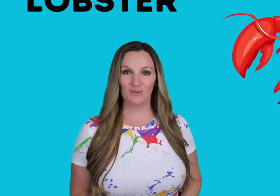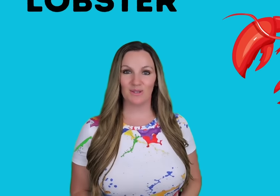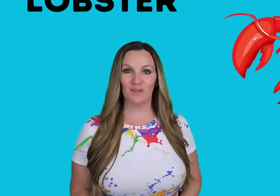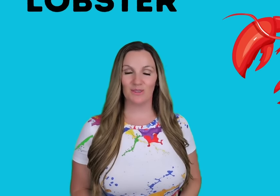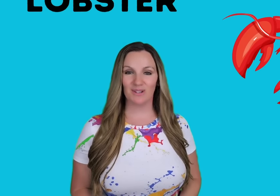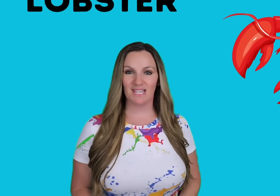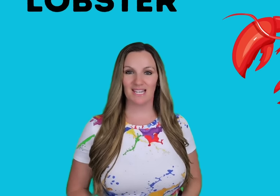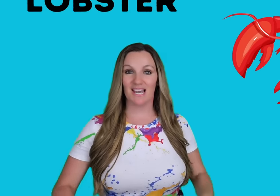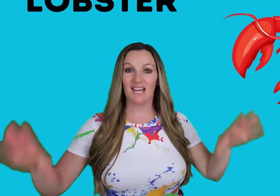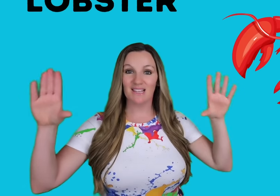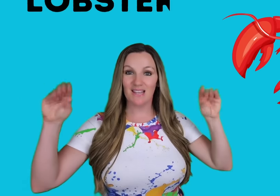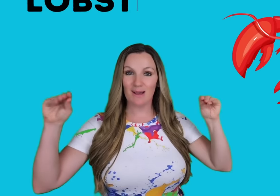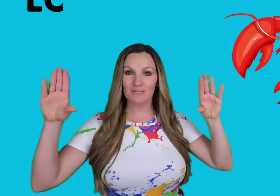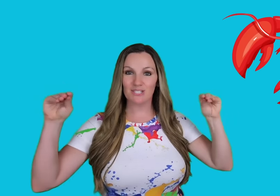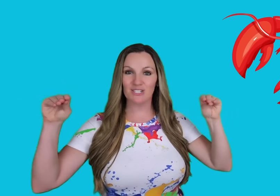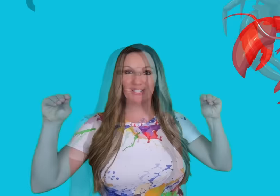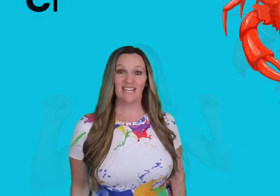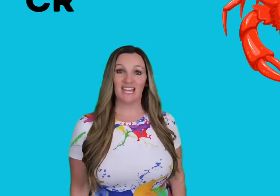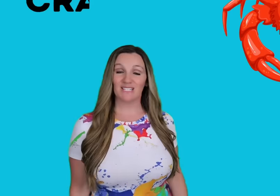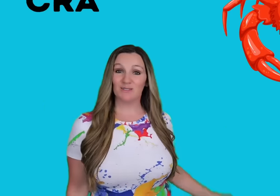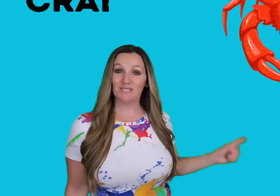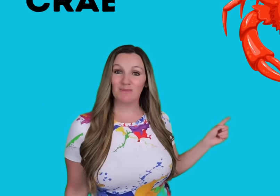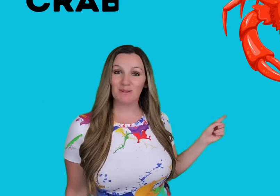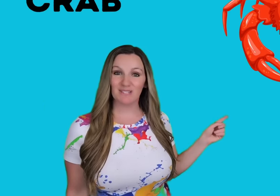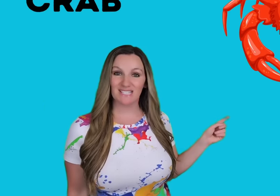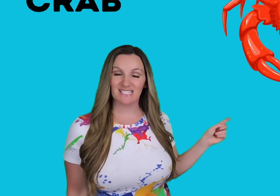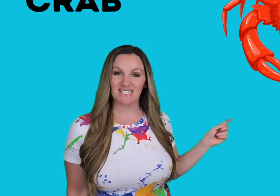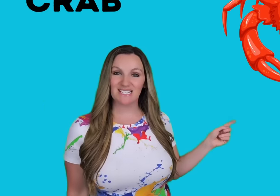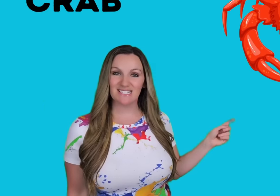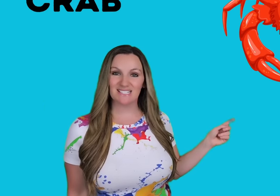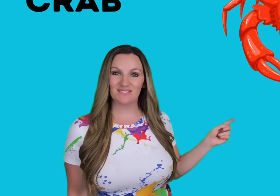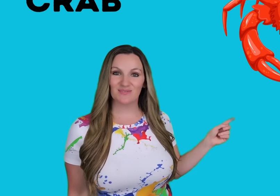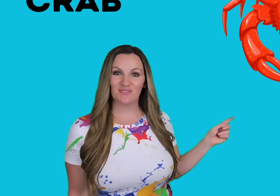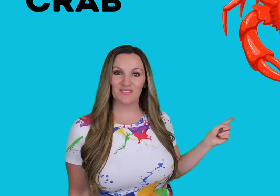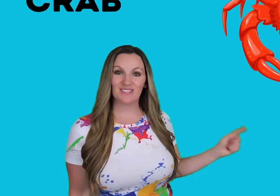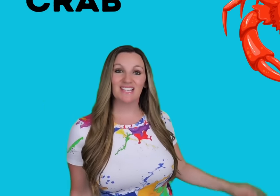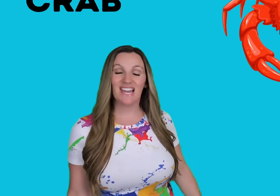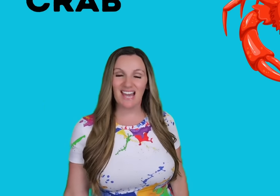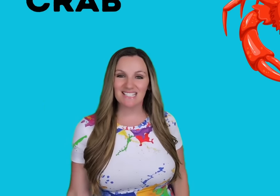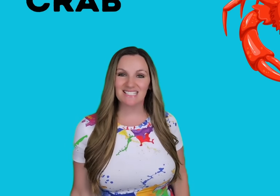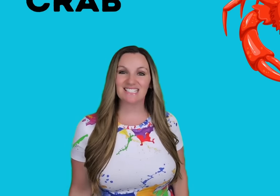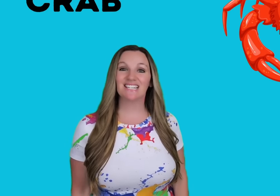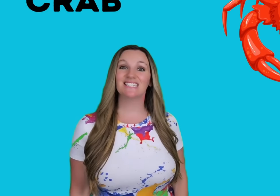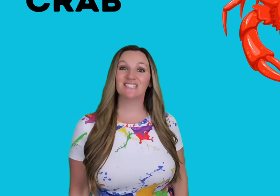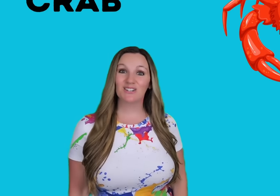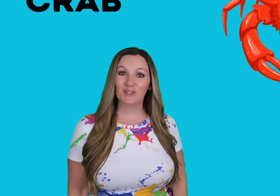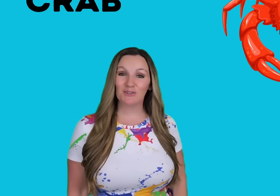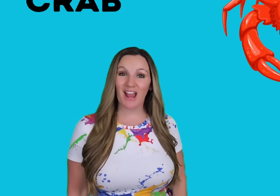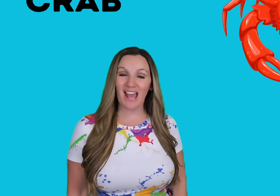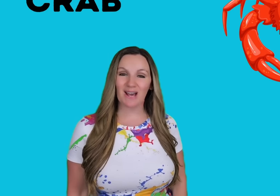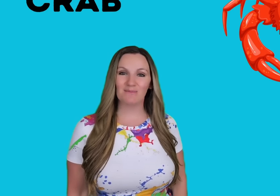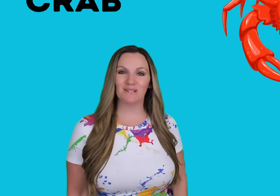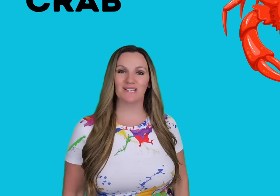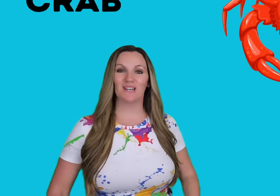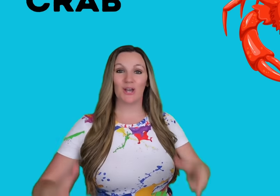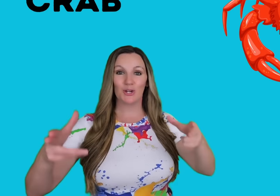three. Lobster. Can you tell me what this is? Yes, It's a crab.